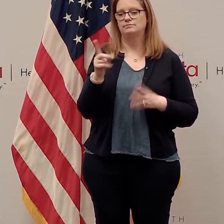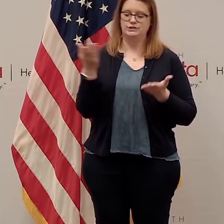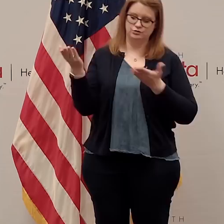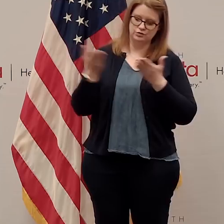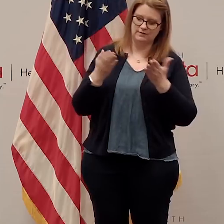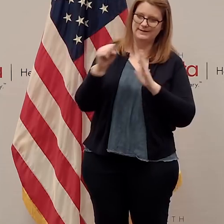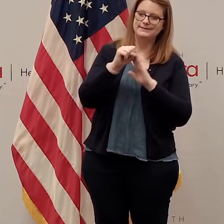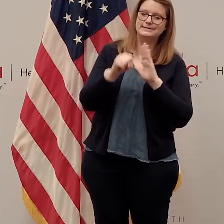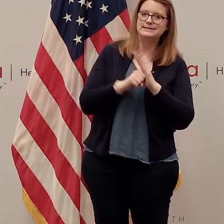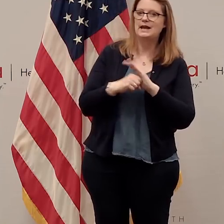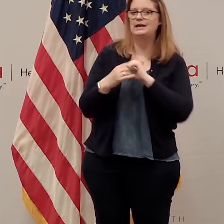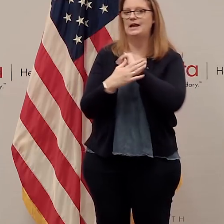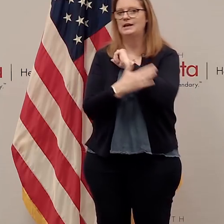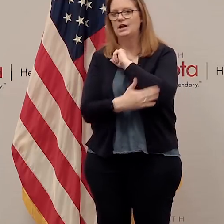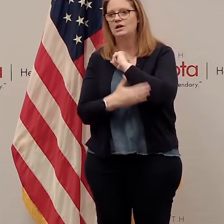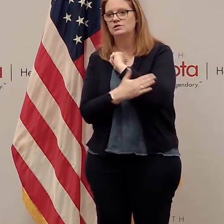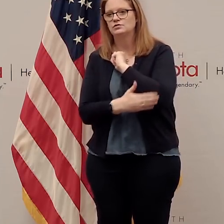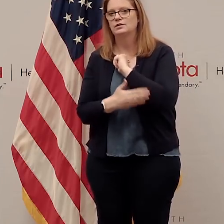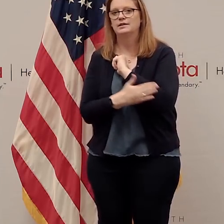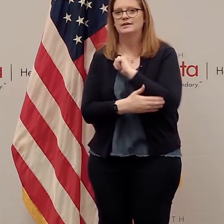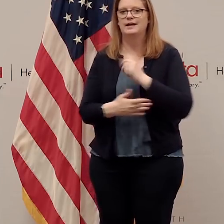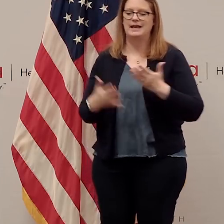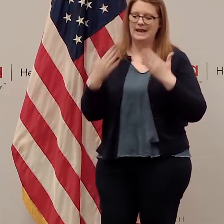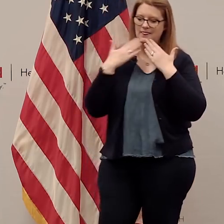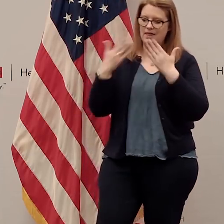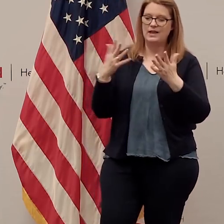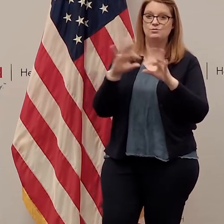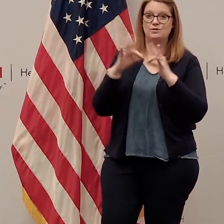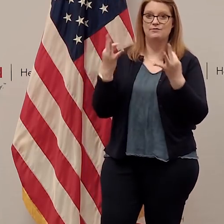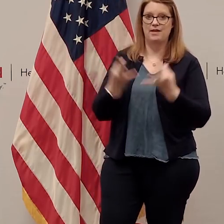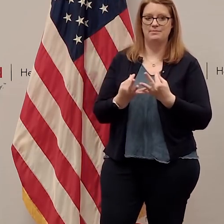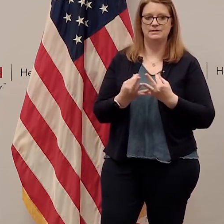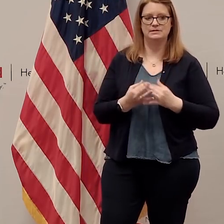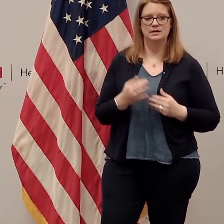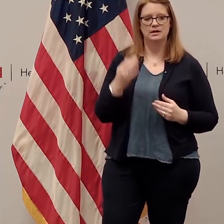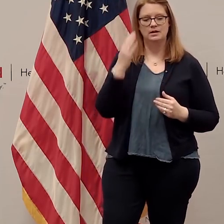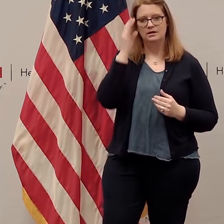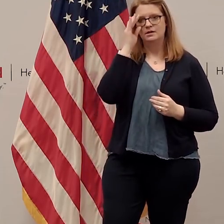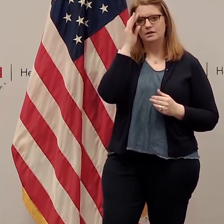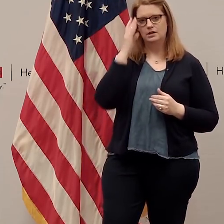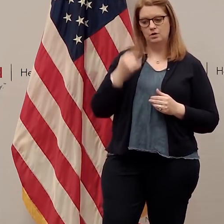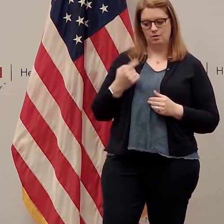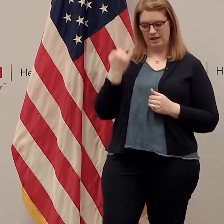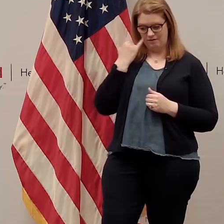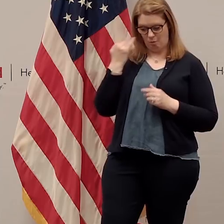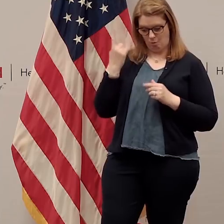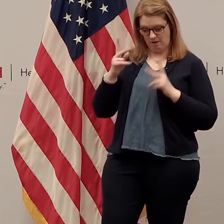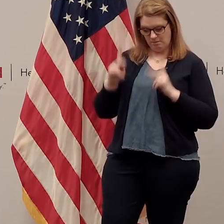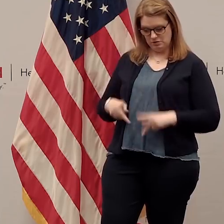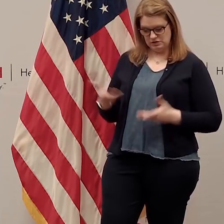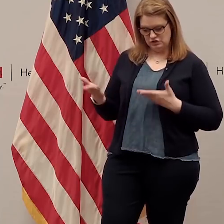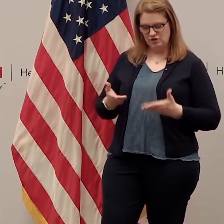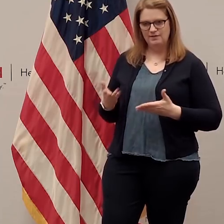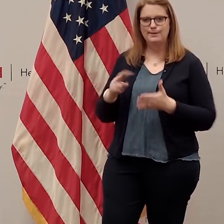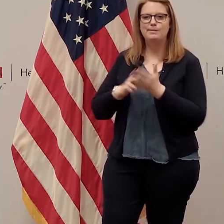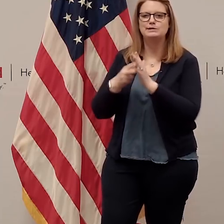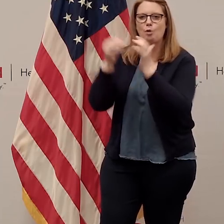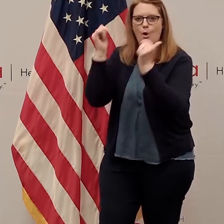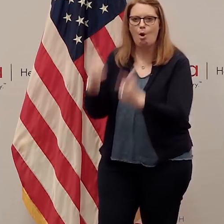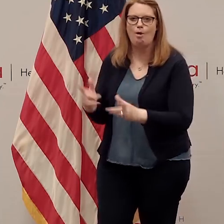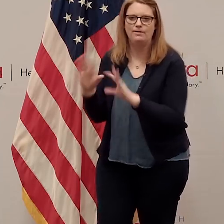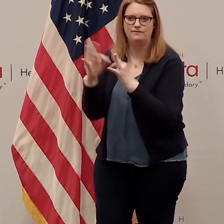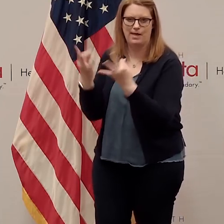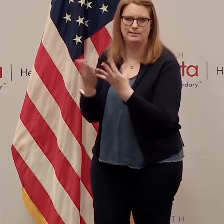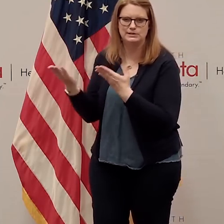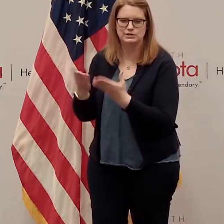and our country, and also a thank you to their families, because one individual serves, so does the whole family, so thank you. May coming up